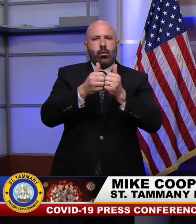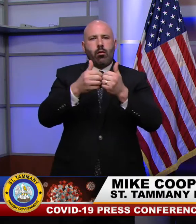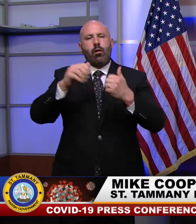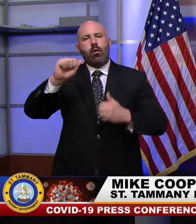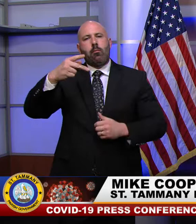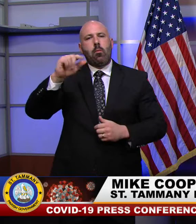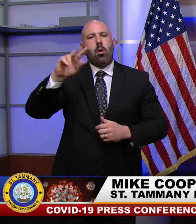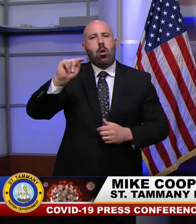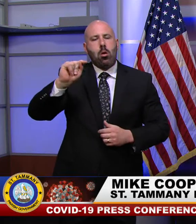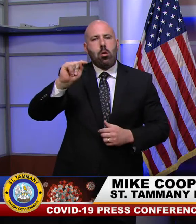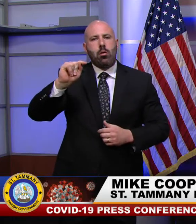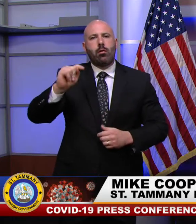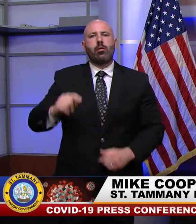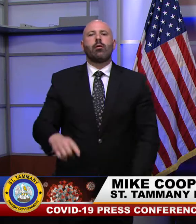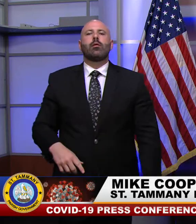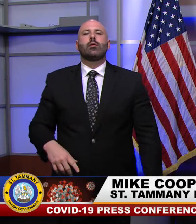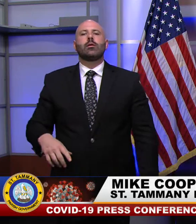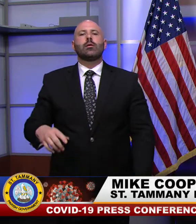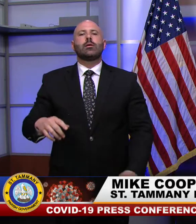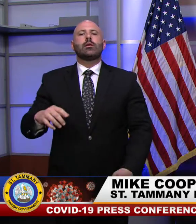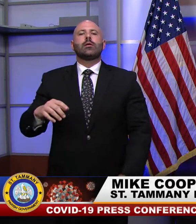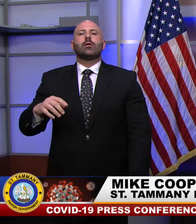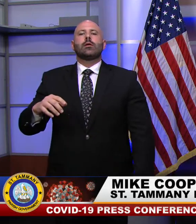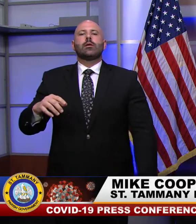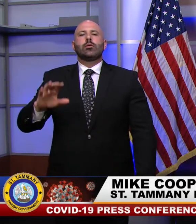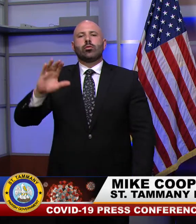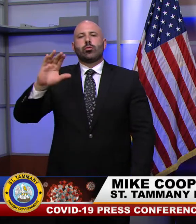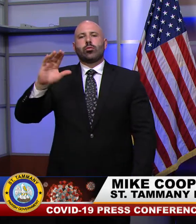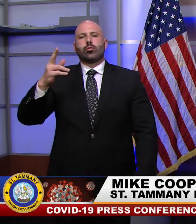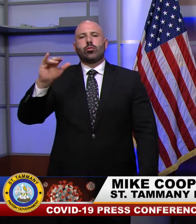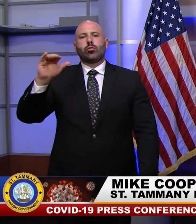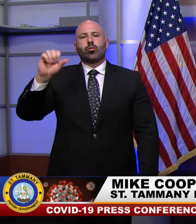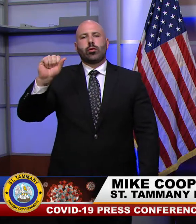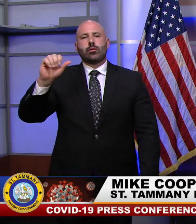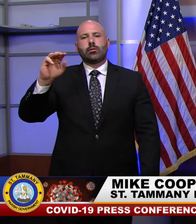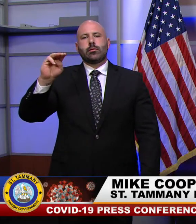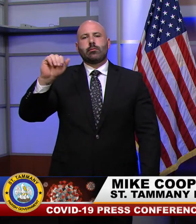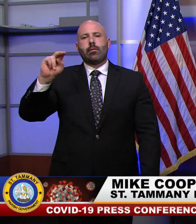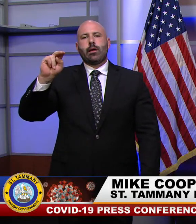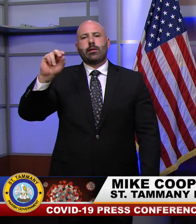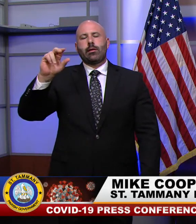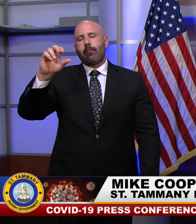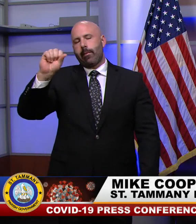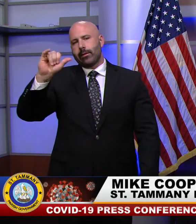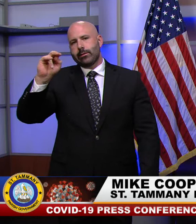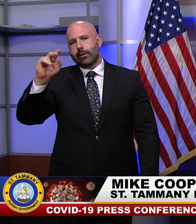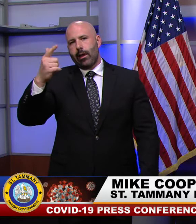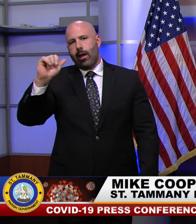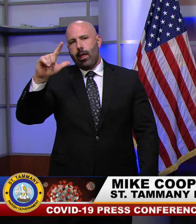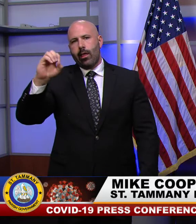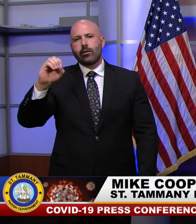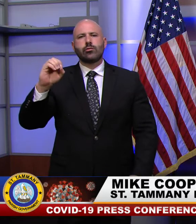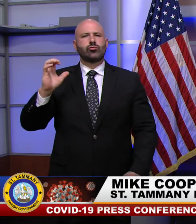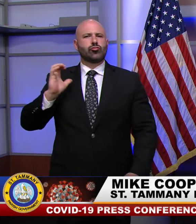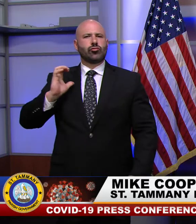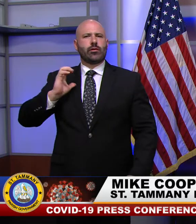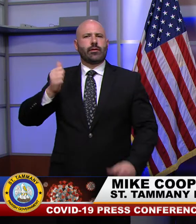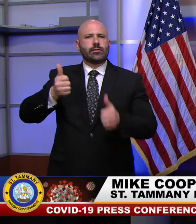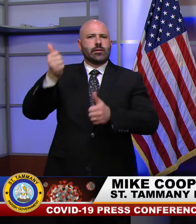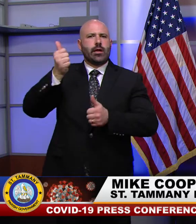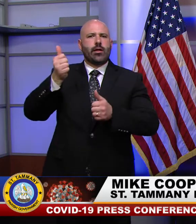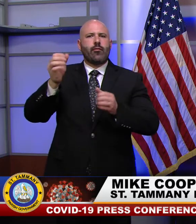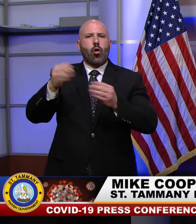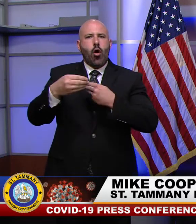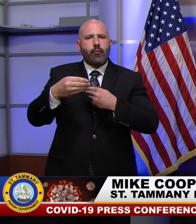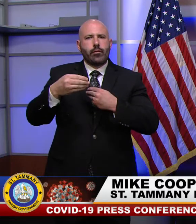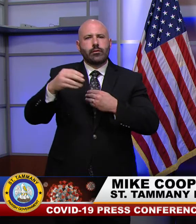A statement from Chris Massengale, the Chief Executive Officer of St. Tammany Corporation. St. Tammany Corp stands